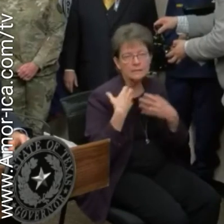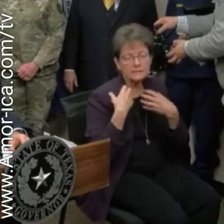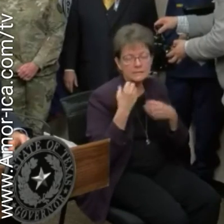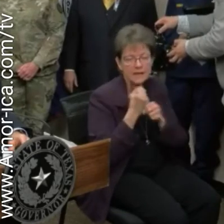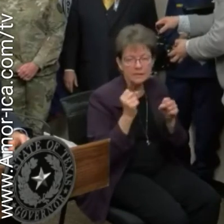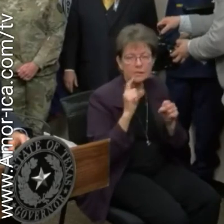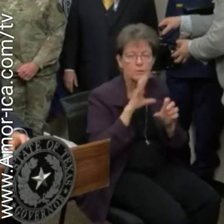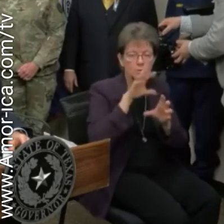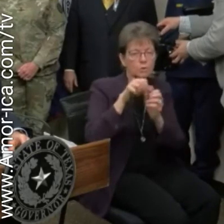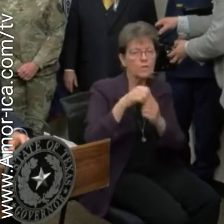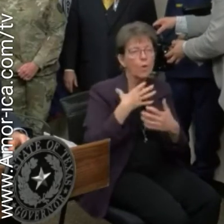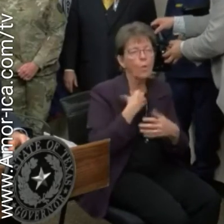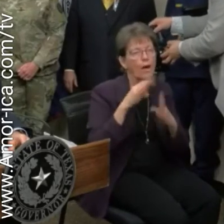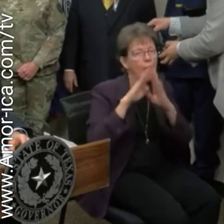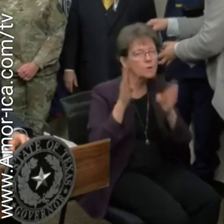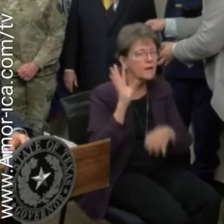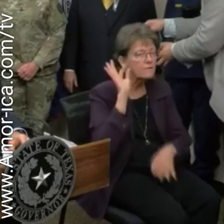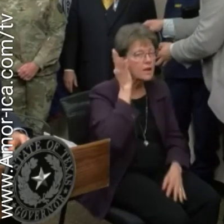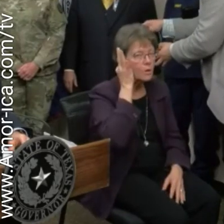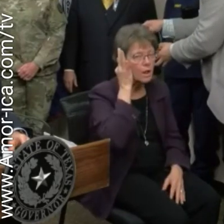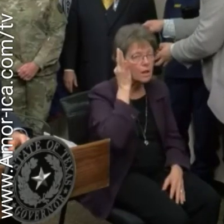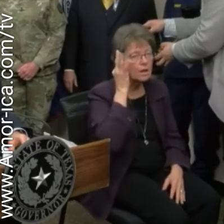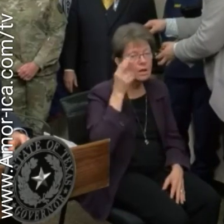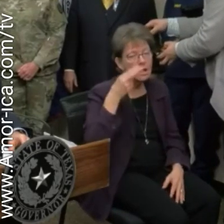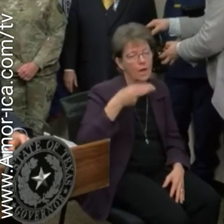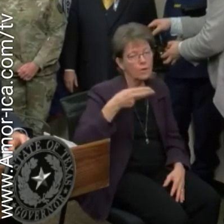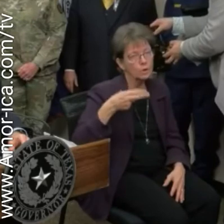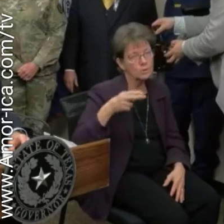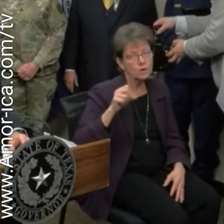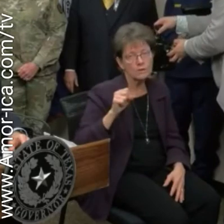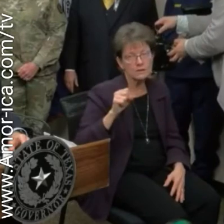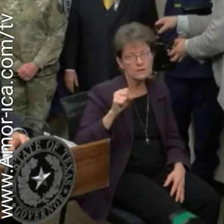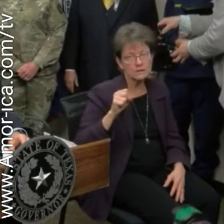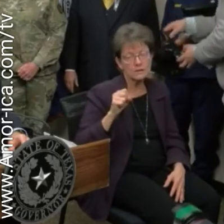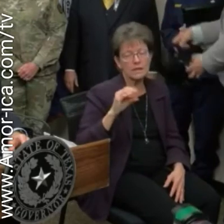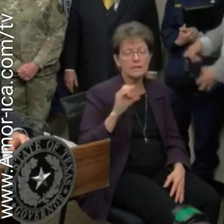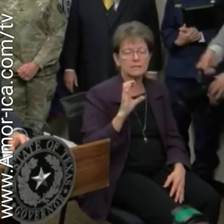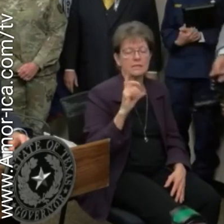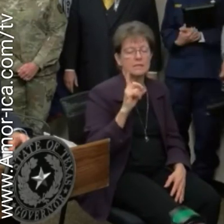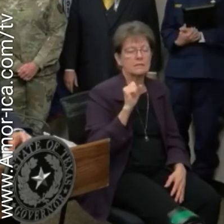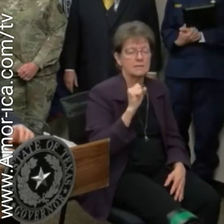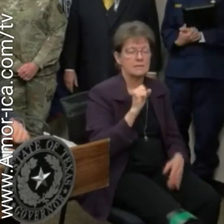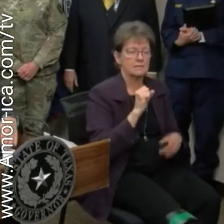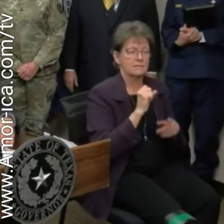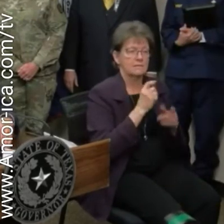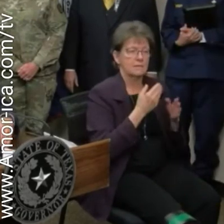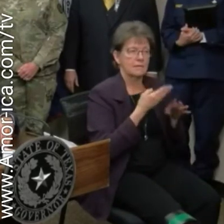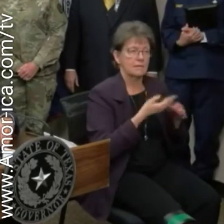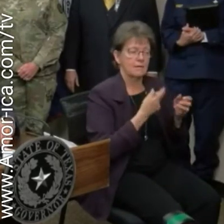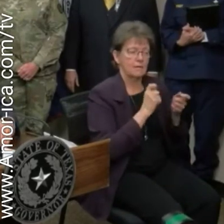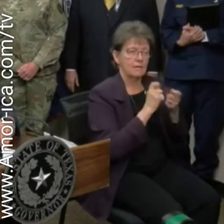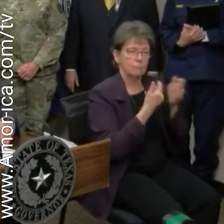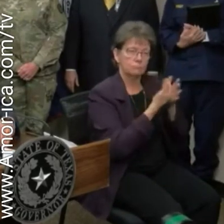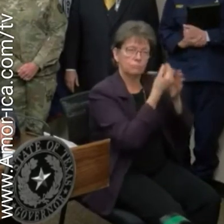White House, Federal Health and Human Services, as well as CDC updates related to